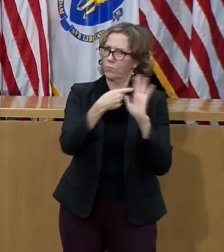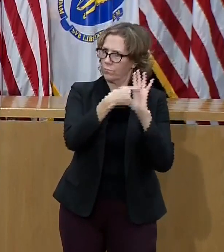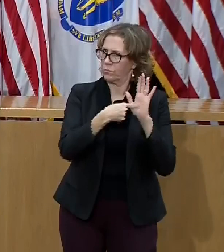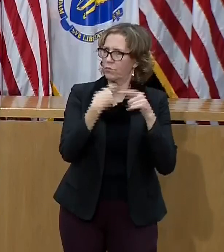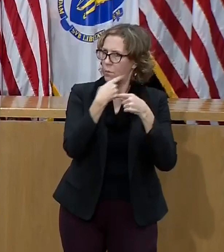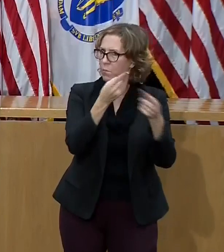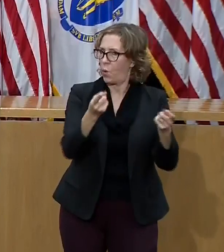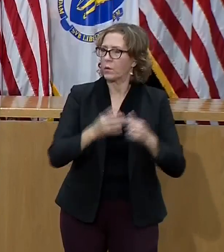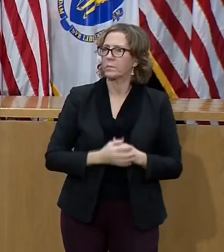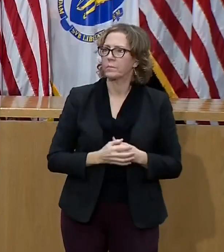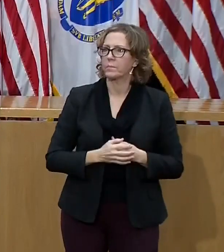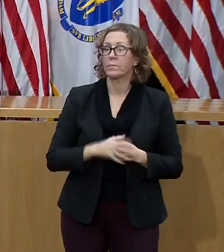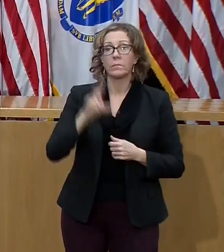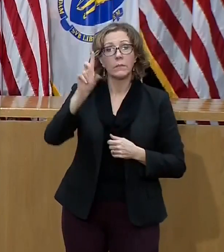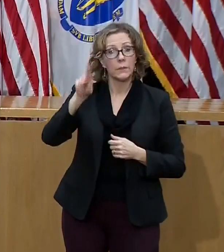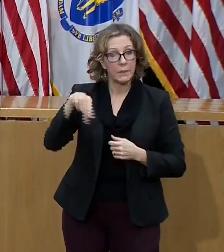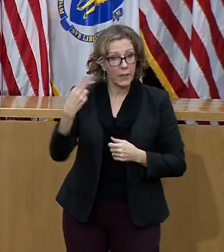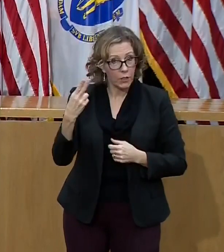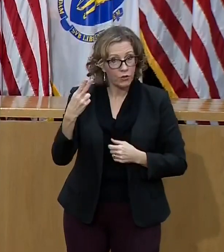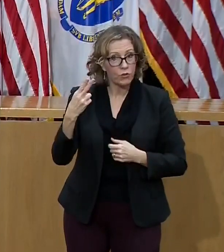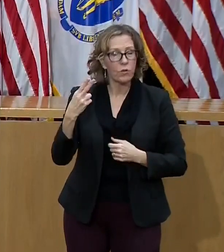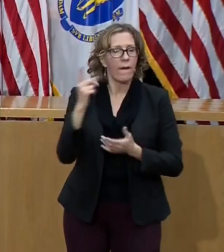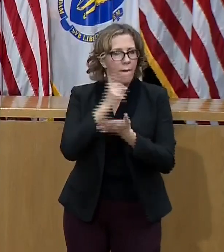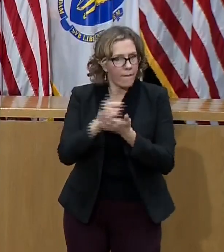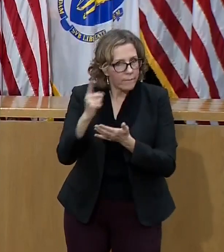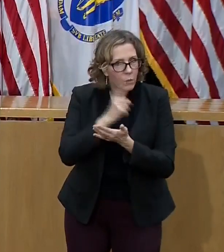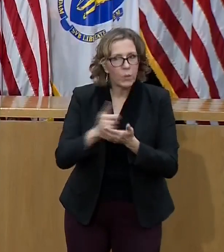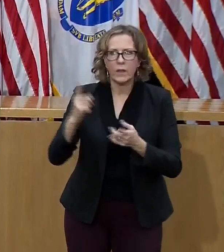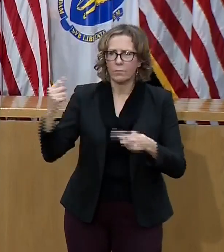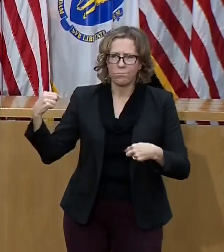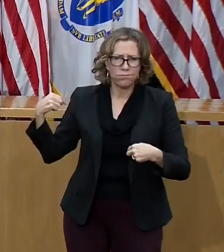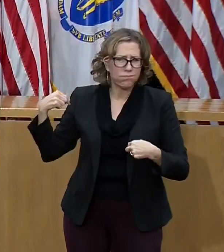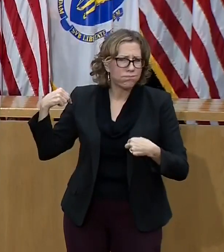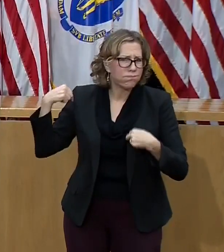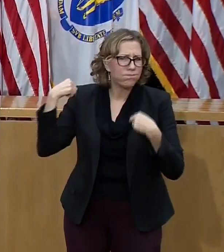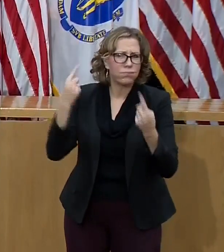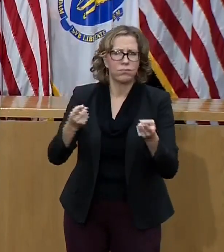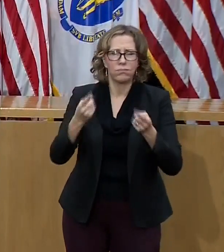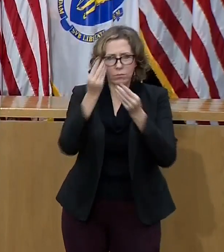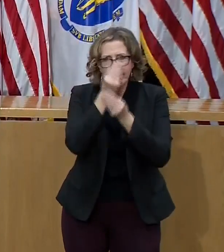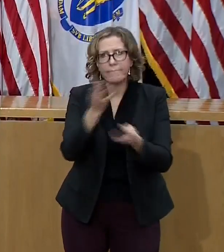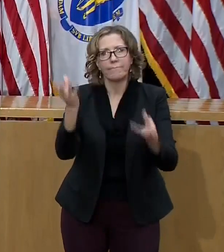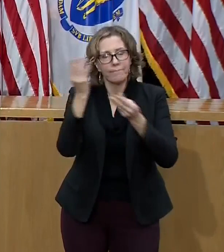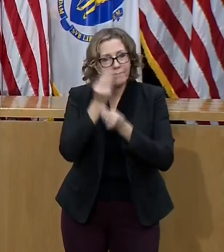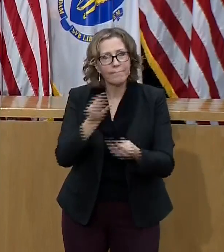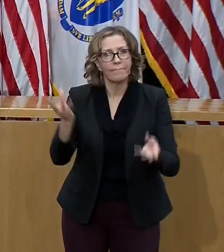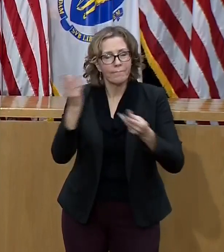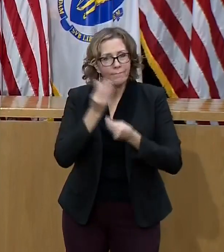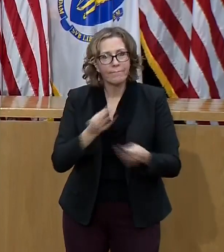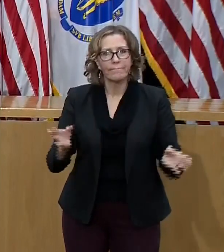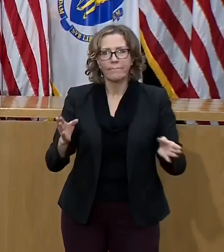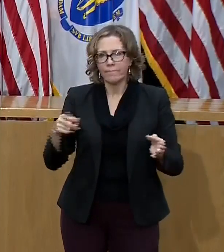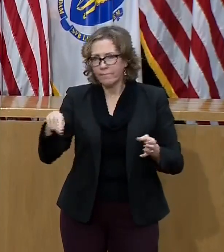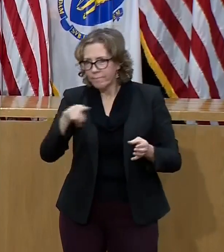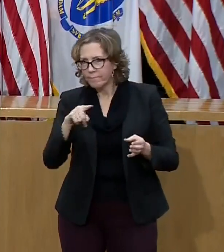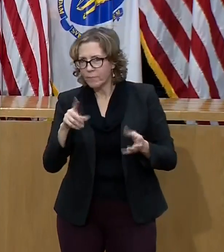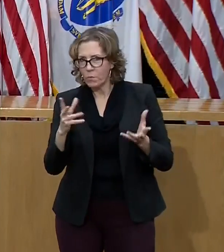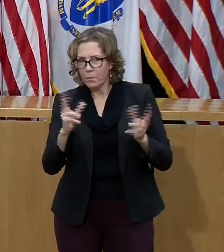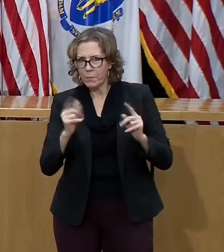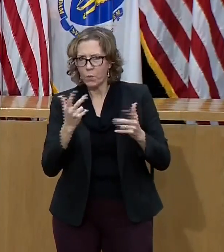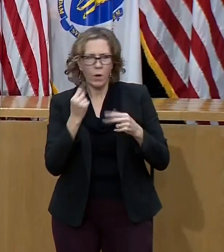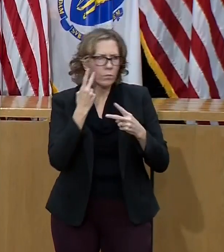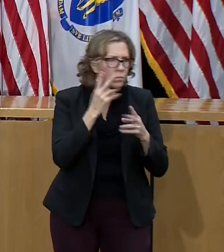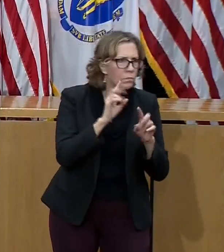DPH has been generating daily and weekly reports for months to help experts and others better understand trends with respect